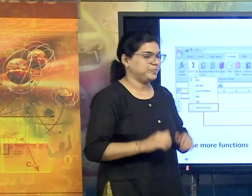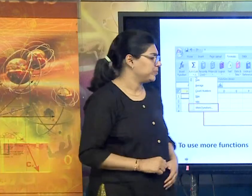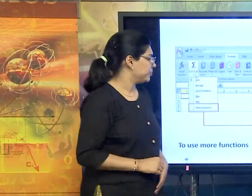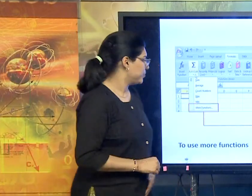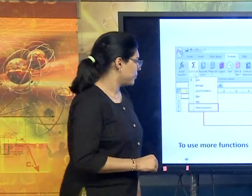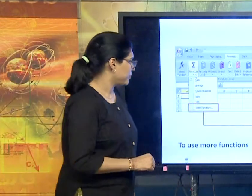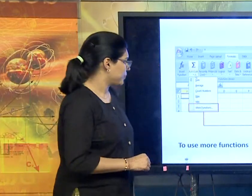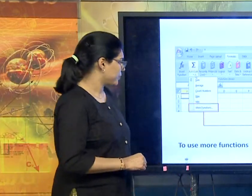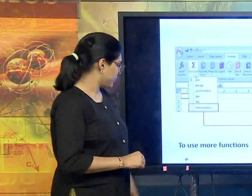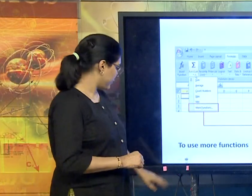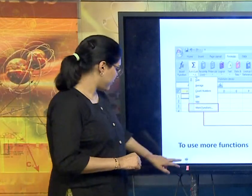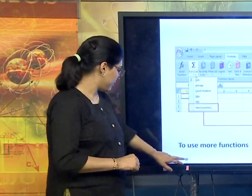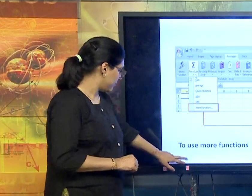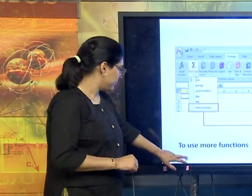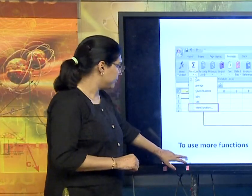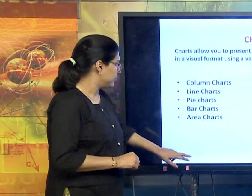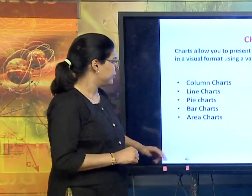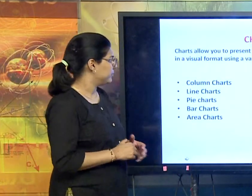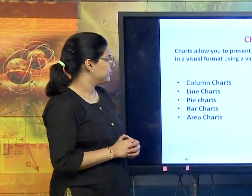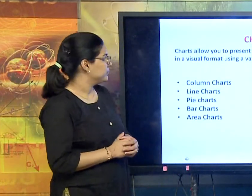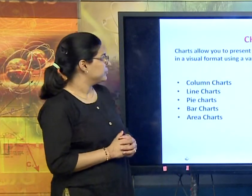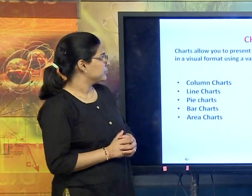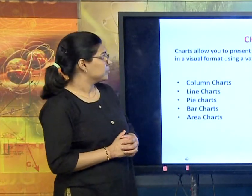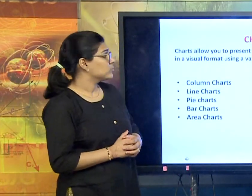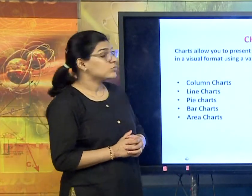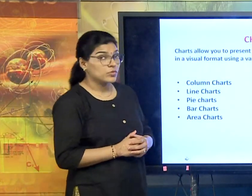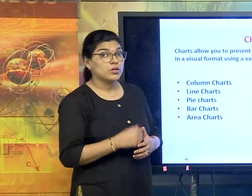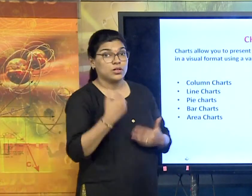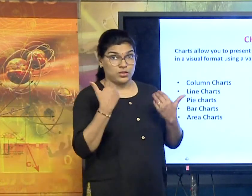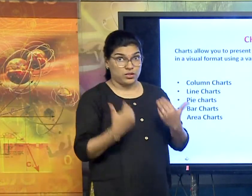can easily see these pop up.